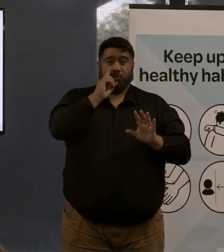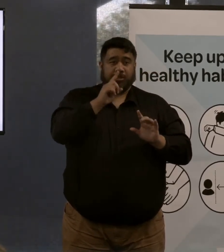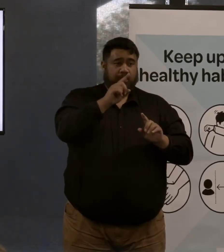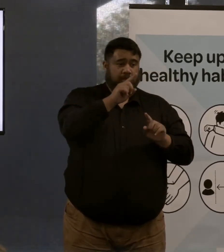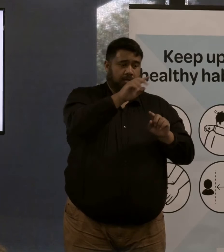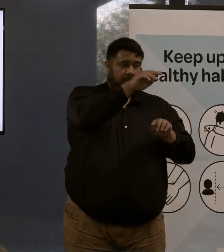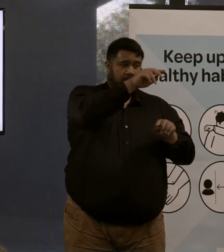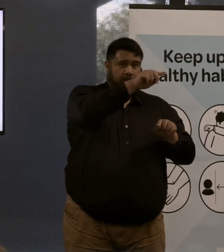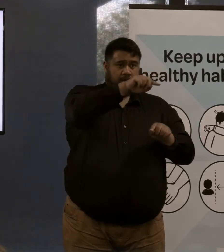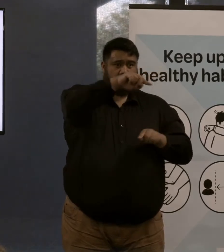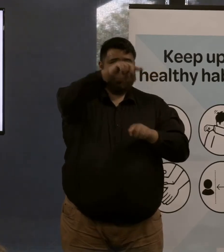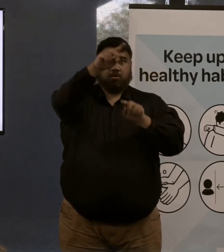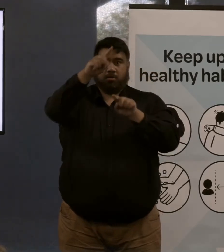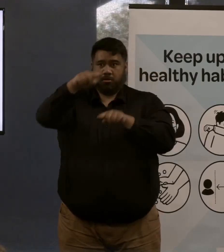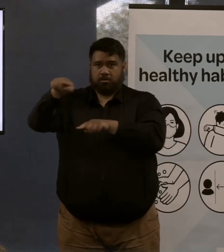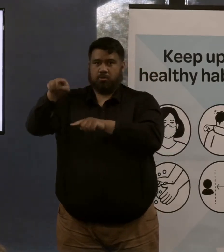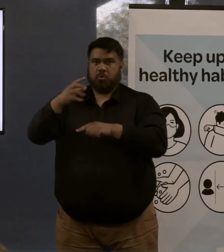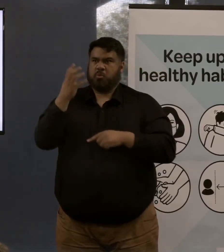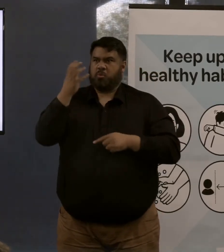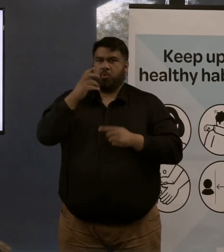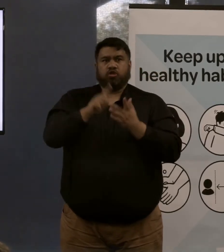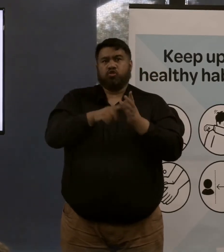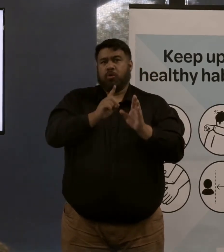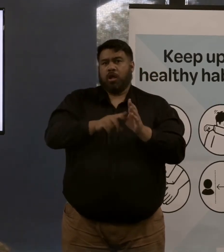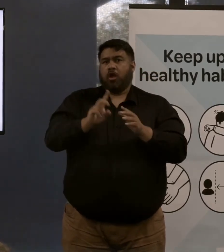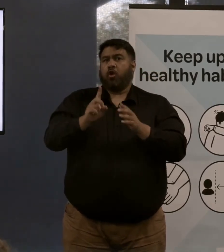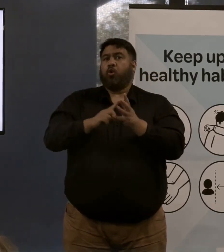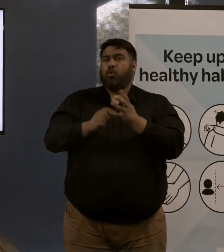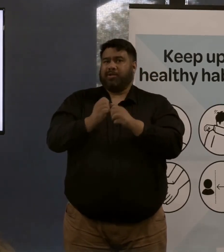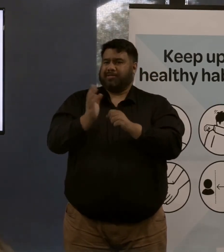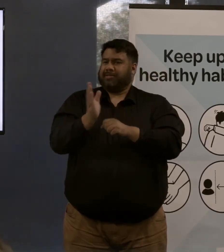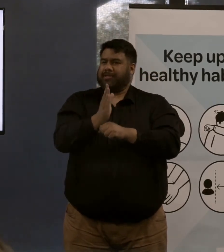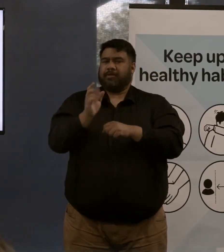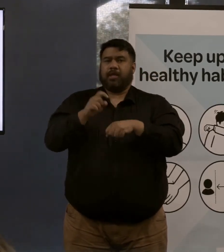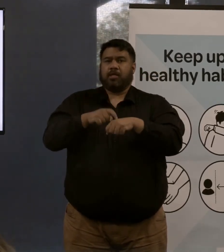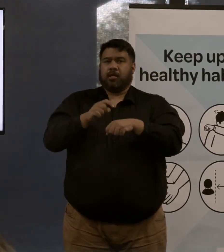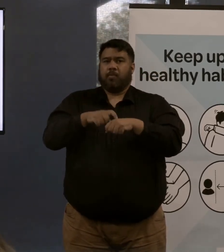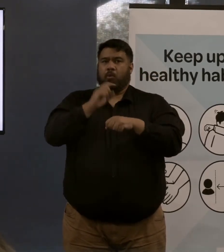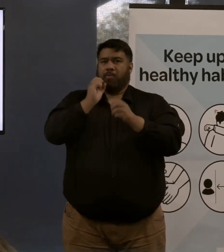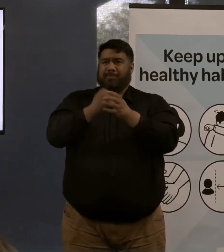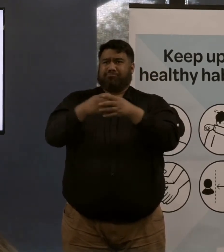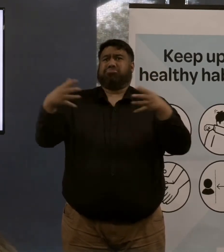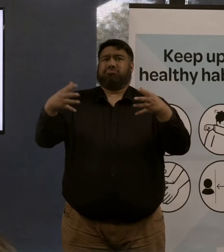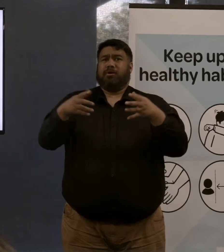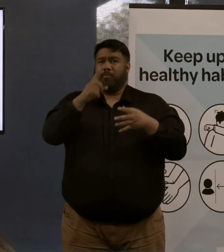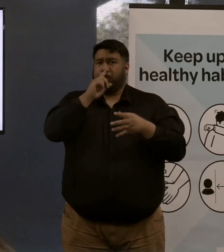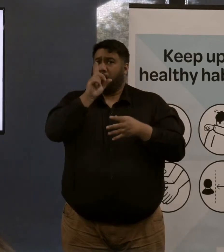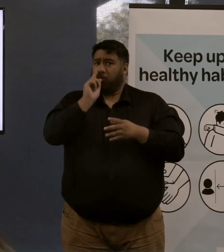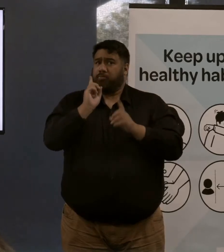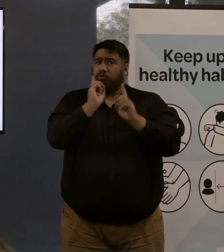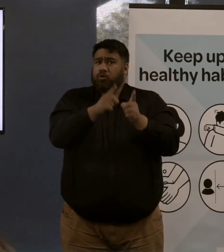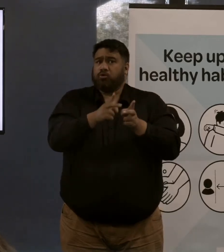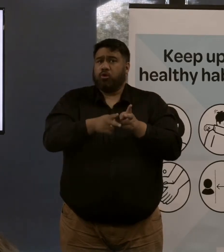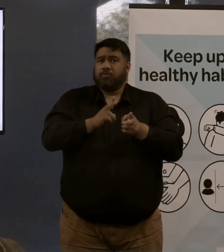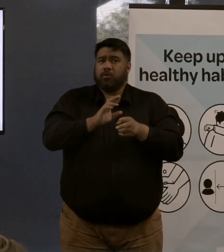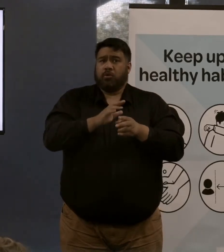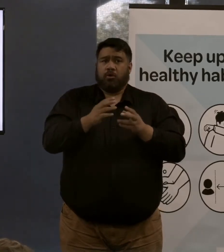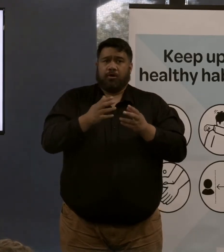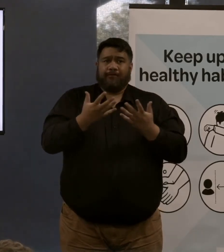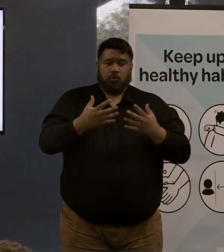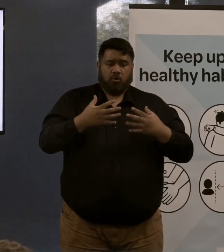peaks, in perhaps July or August, that's a pretty significant number of people in hospital with respiratory